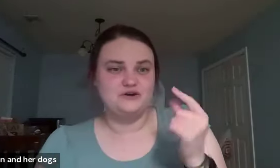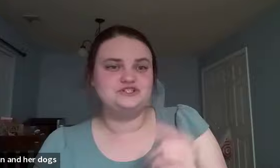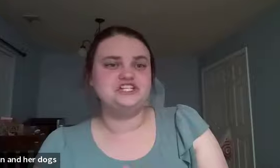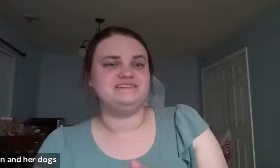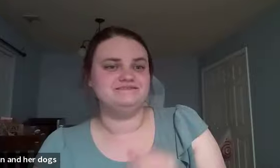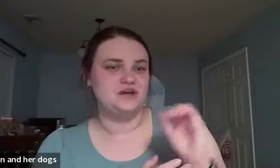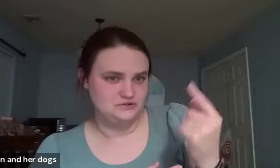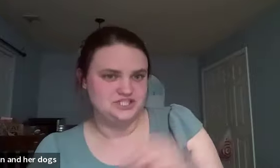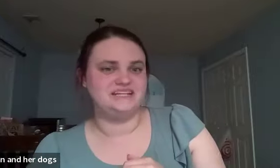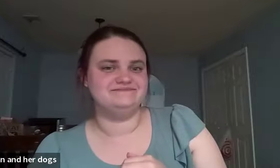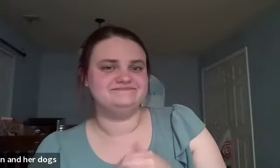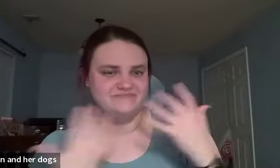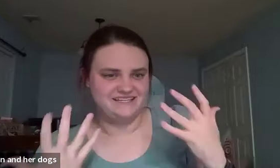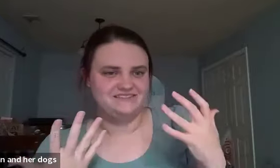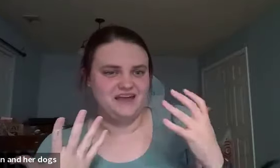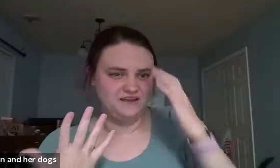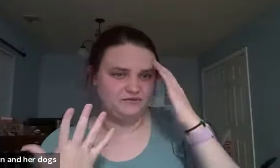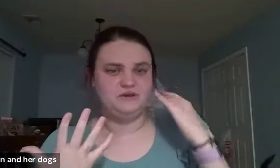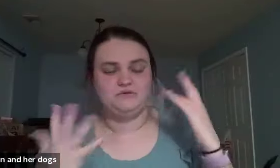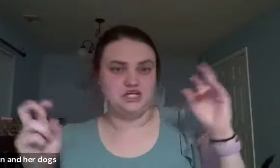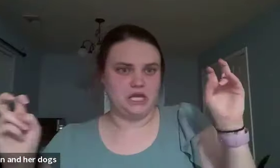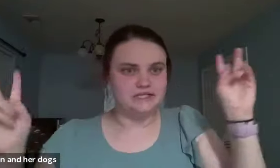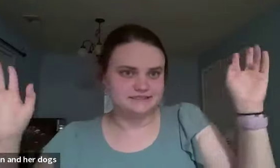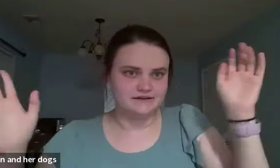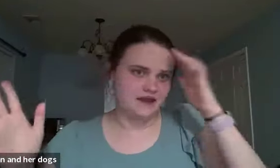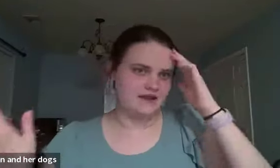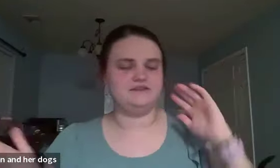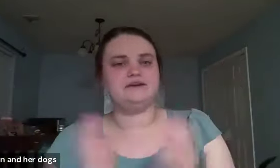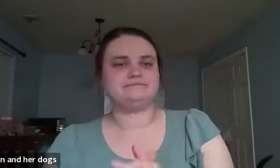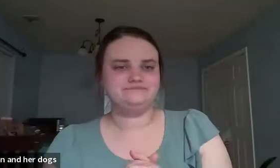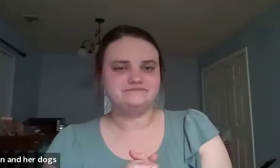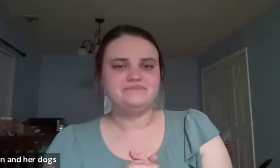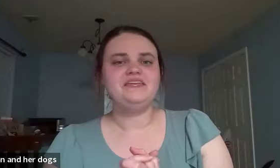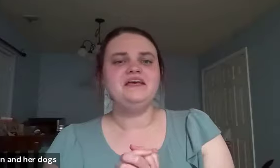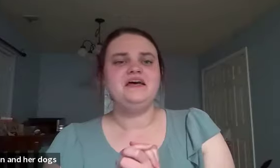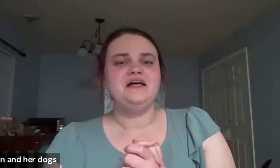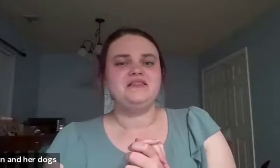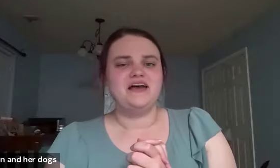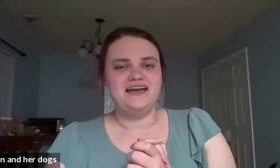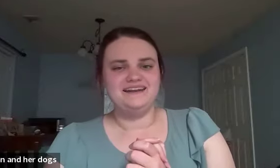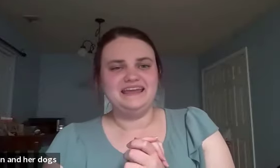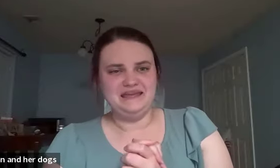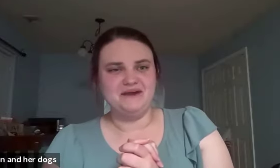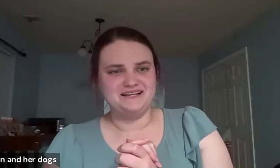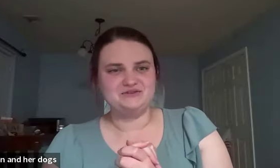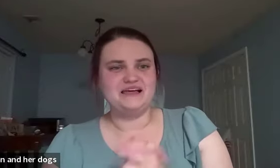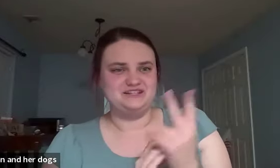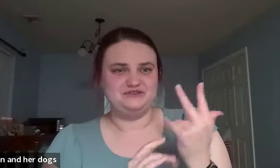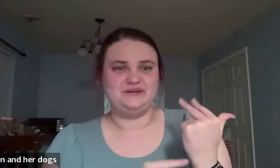the OG, things like that, like the original gangsta, that kind of thing. That hit my school like 2 or 3